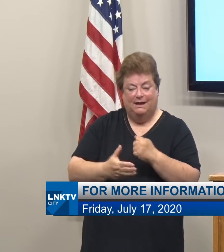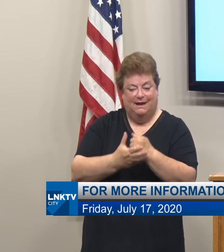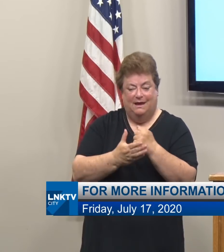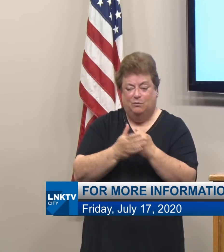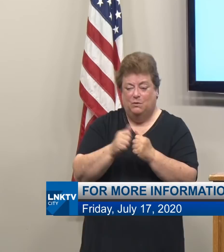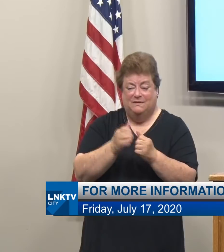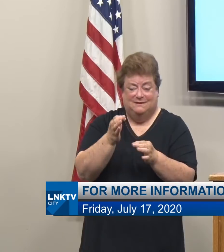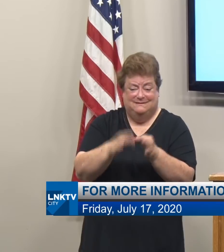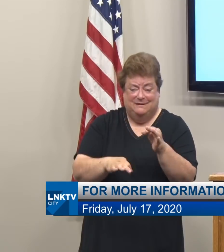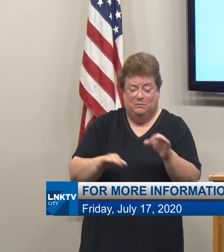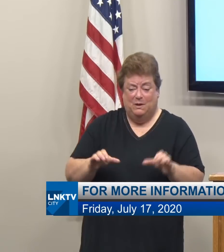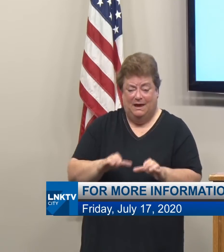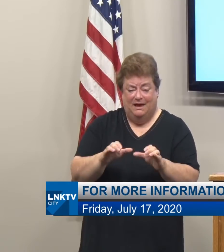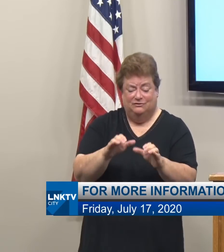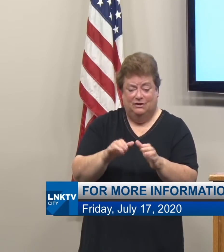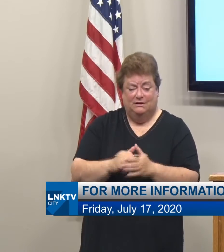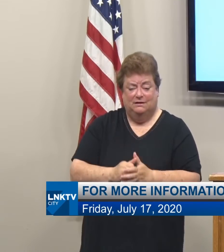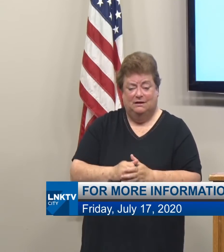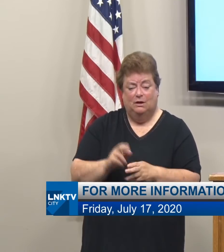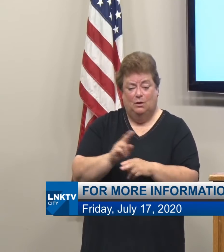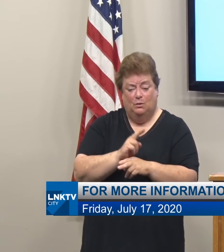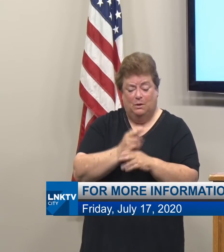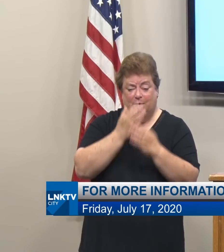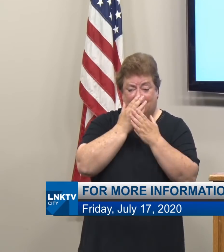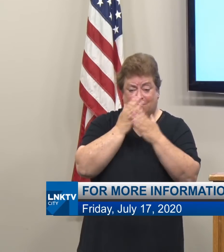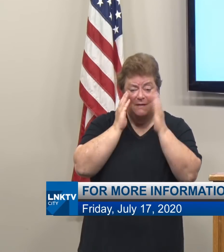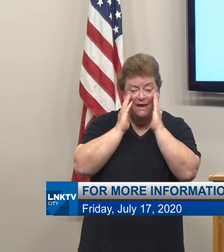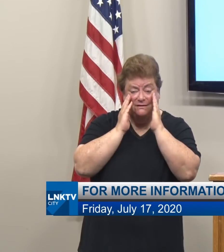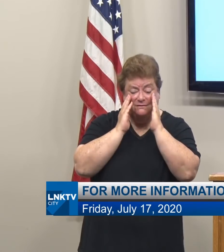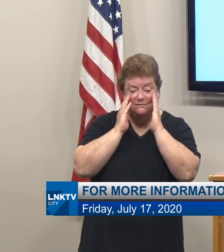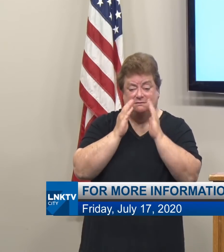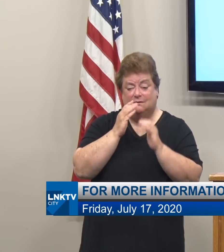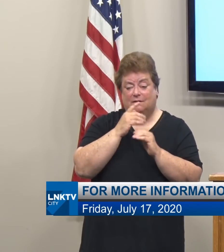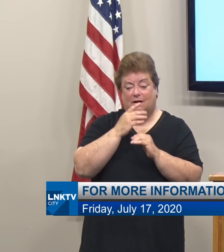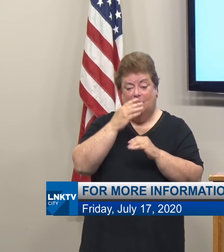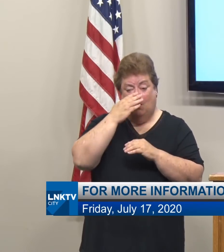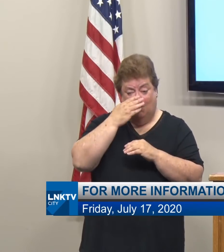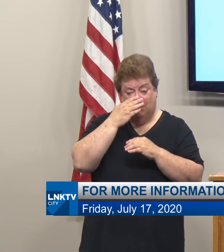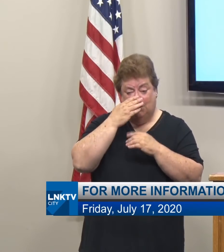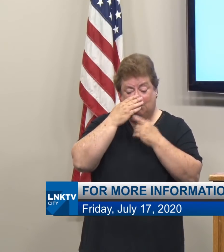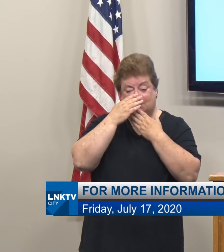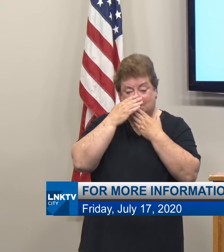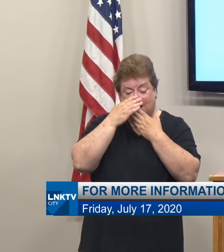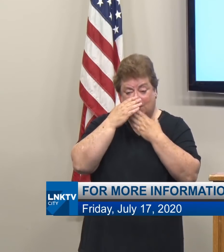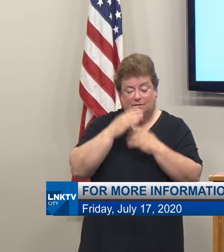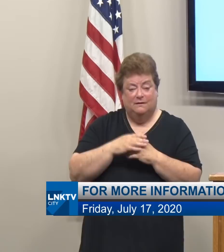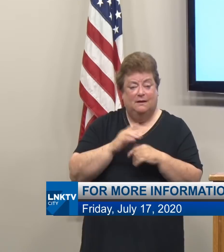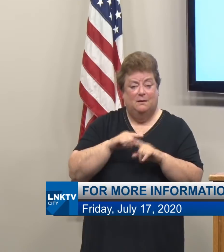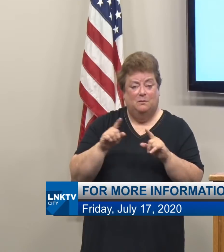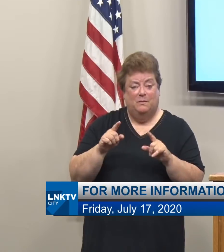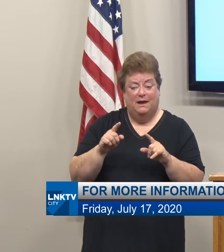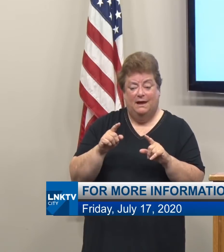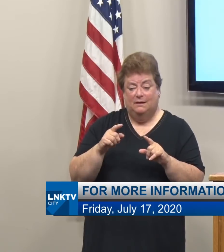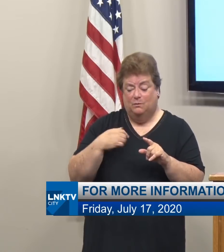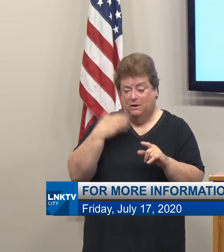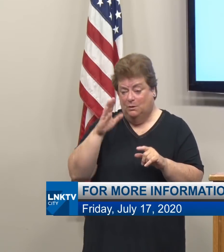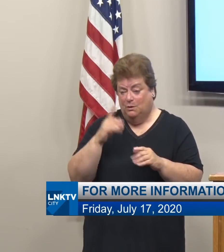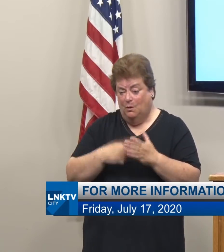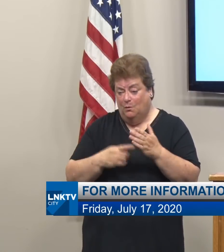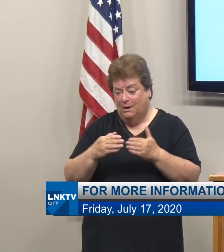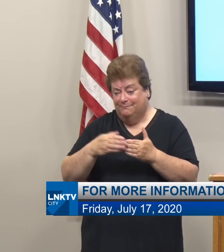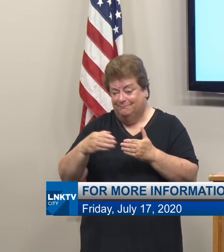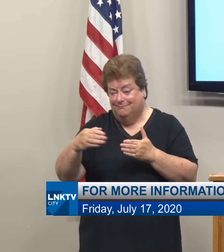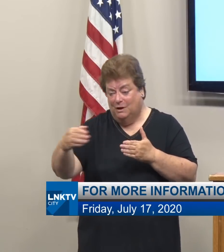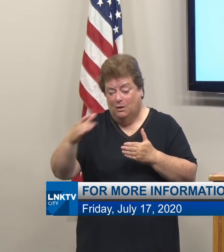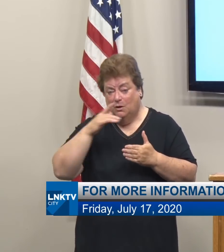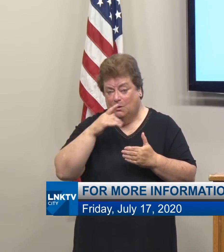that has a groundbreaking impact: a mask or facial covering over the mouth and nose. Although we don't know what the upcoming days, weeks, or months will